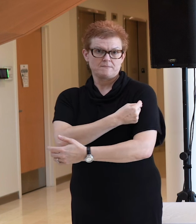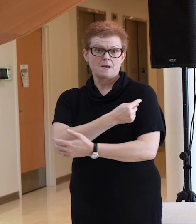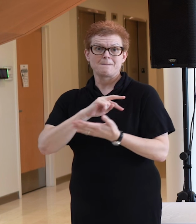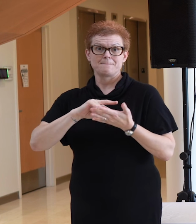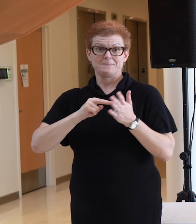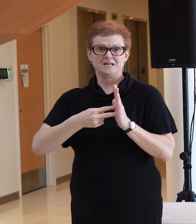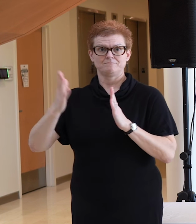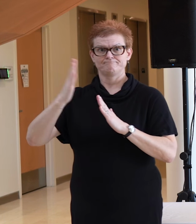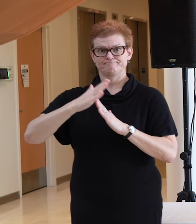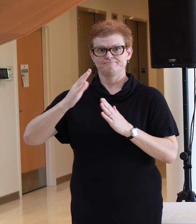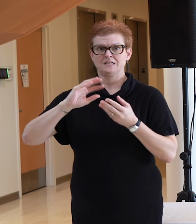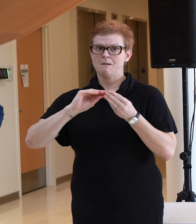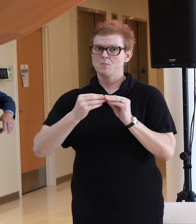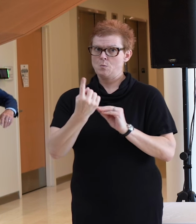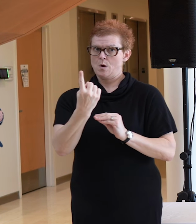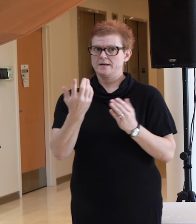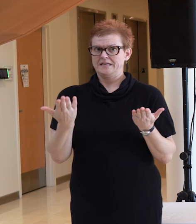state.